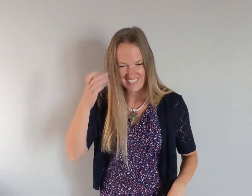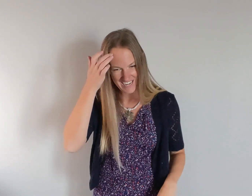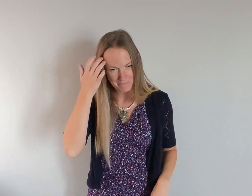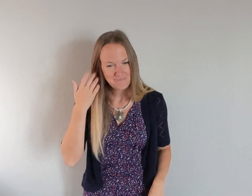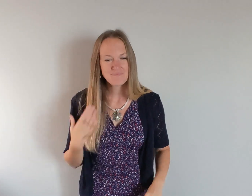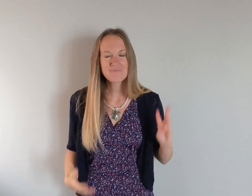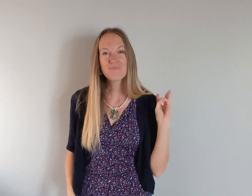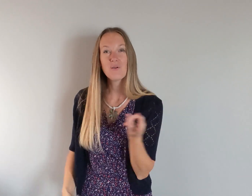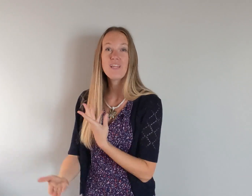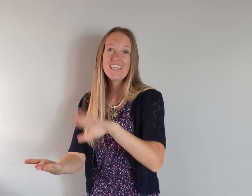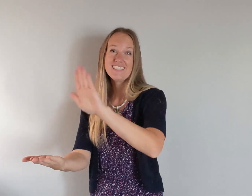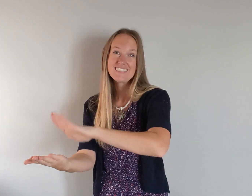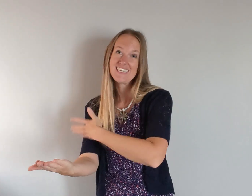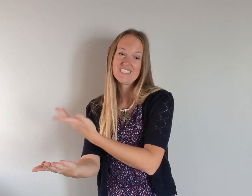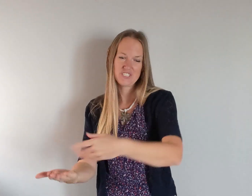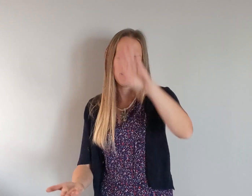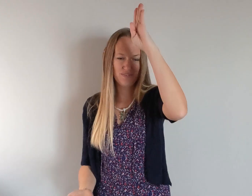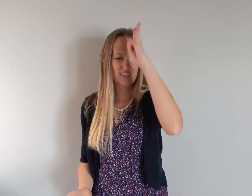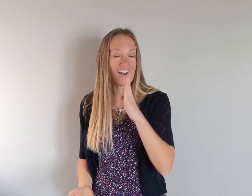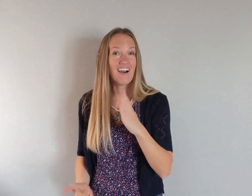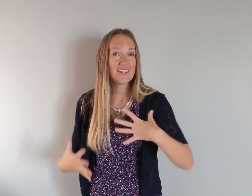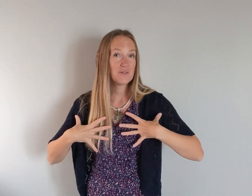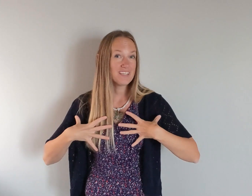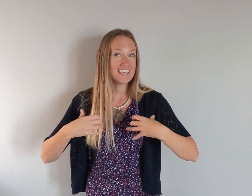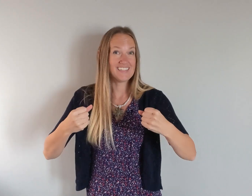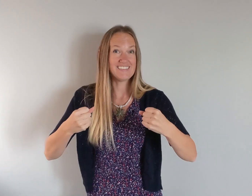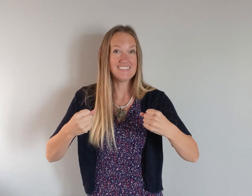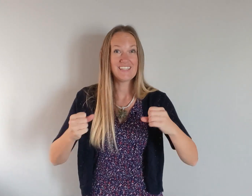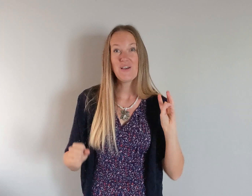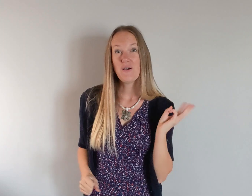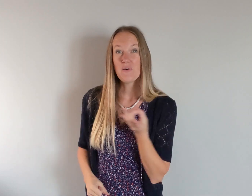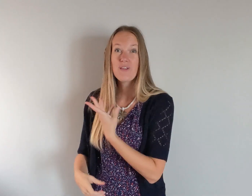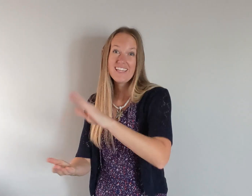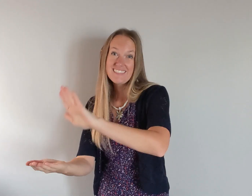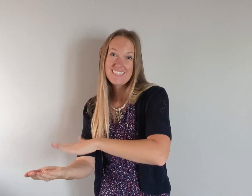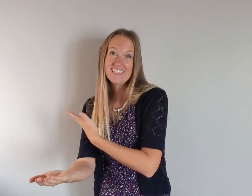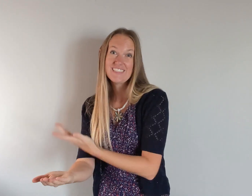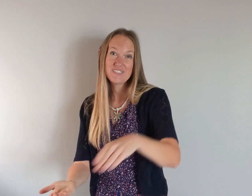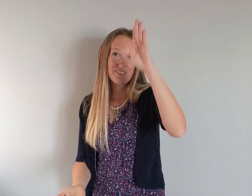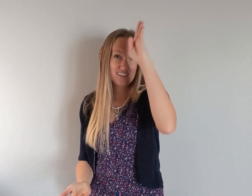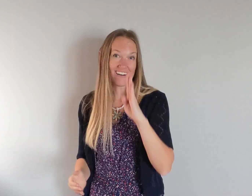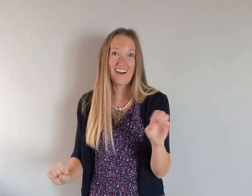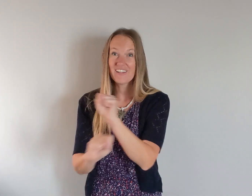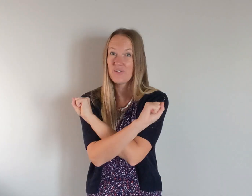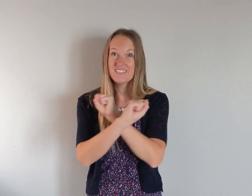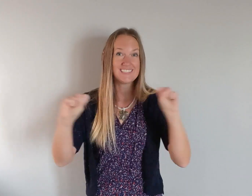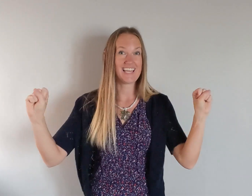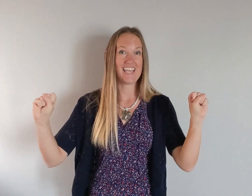top. We sing to the God who heals. We sing to the God who